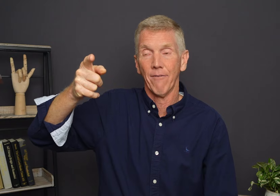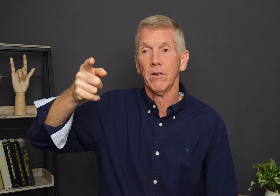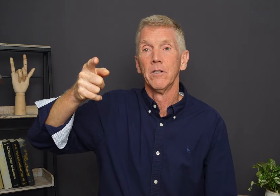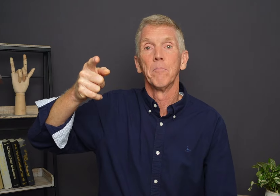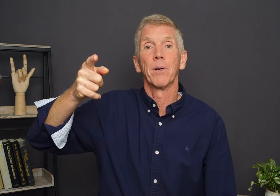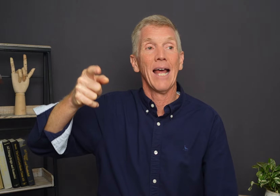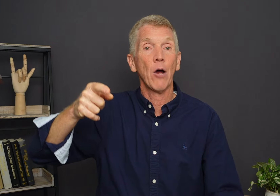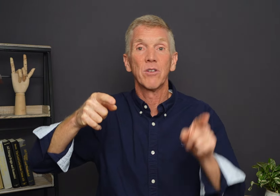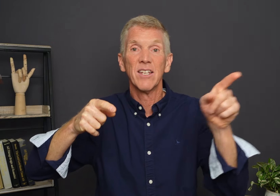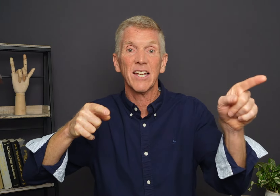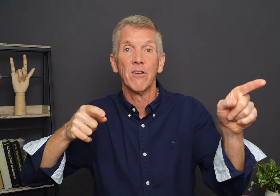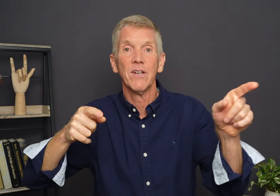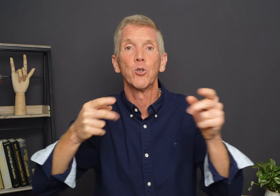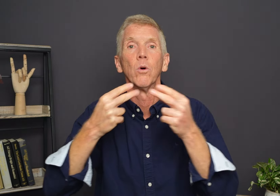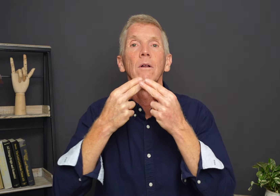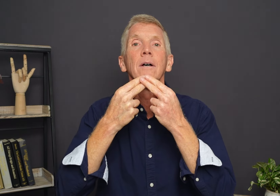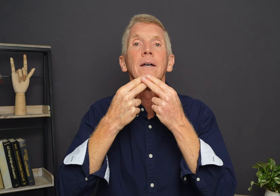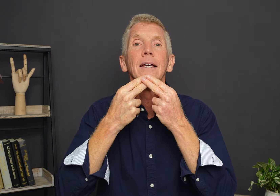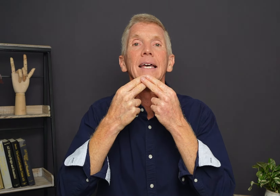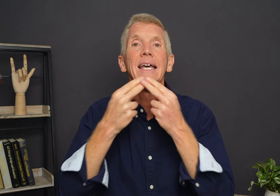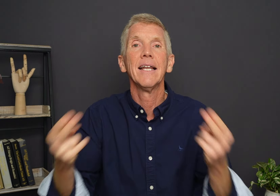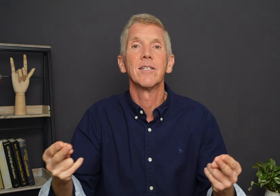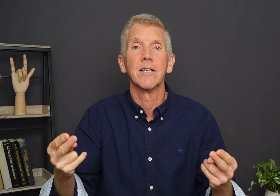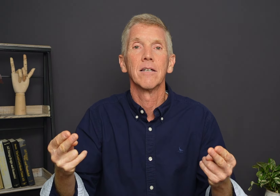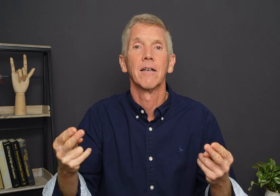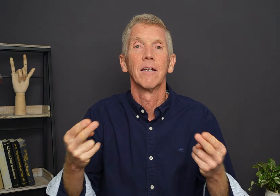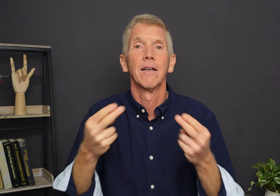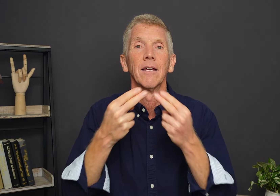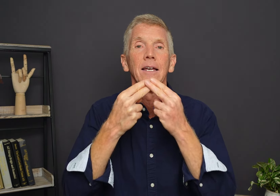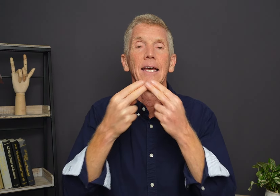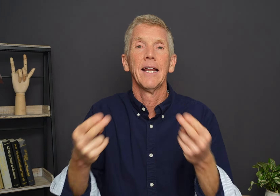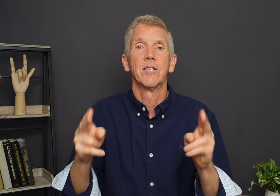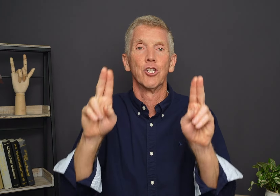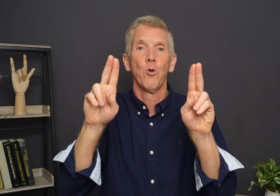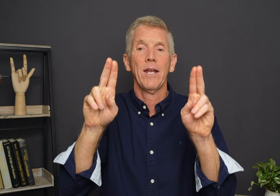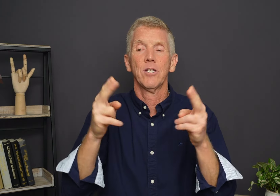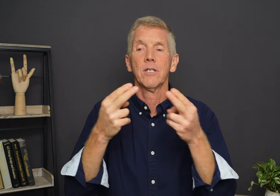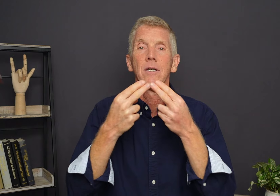gavel. Pronounce this individual innocent. Innocent. 2 H's.